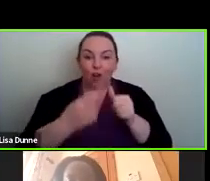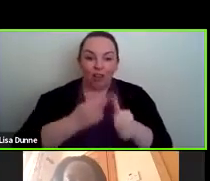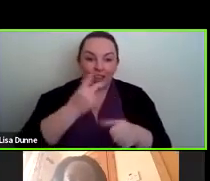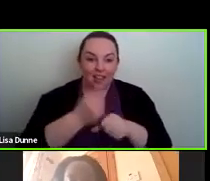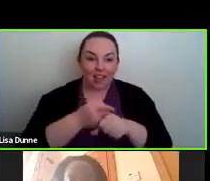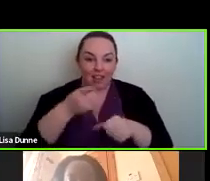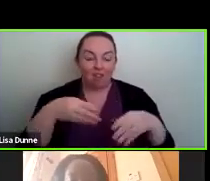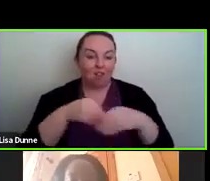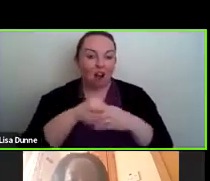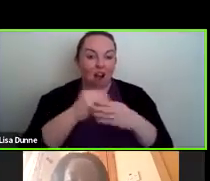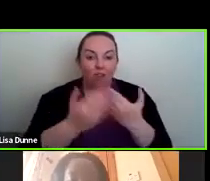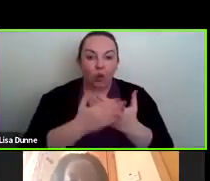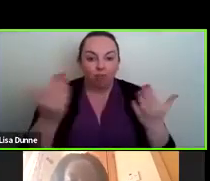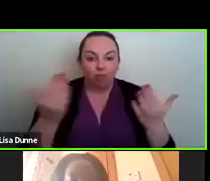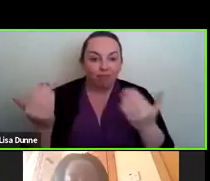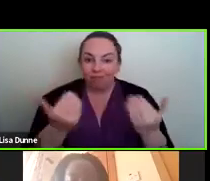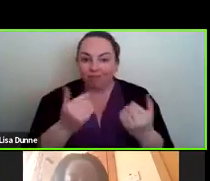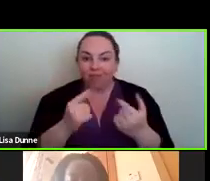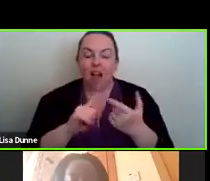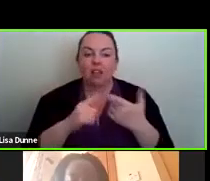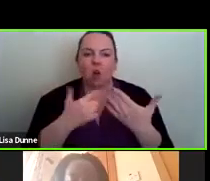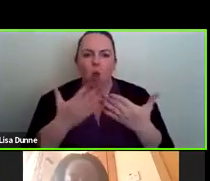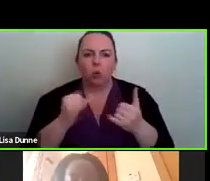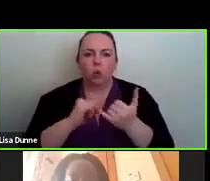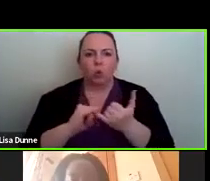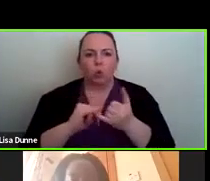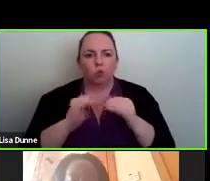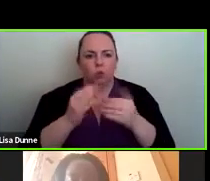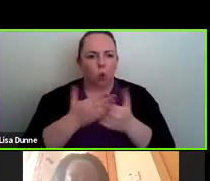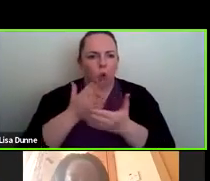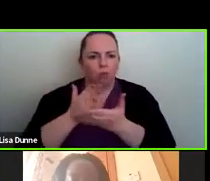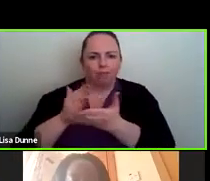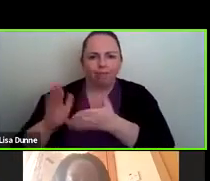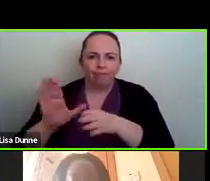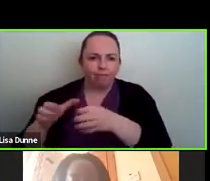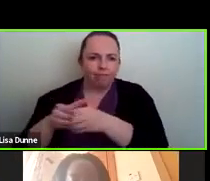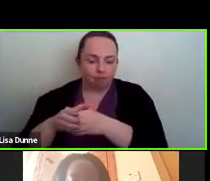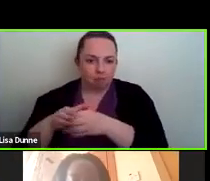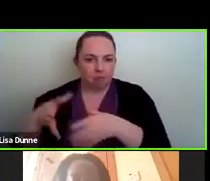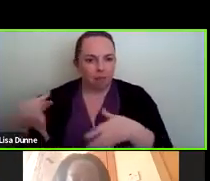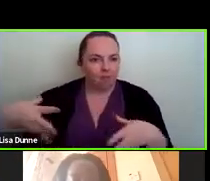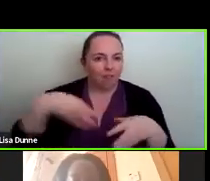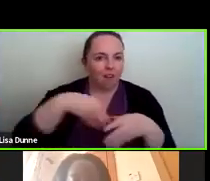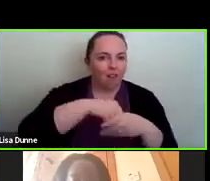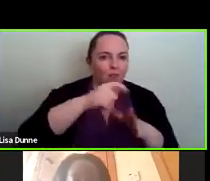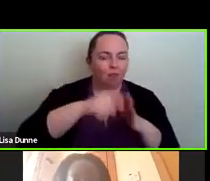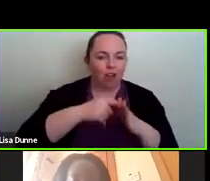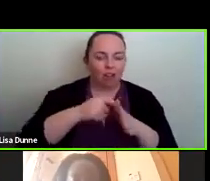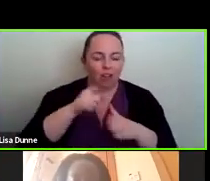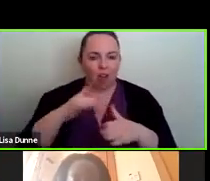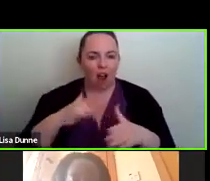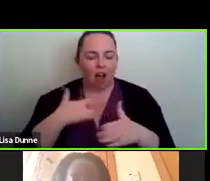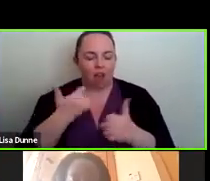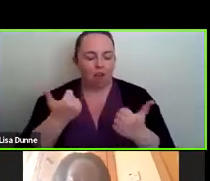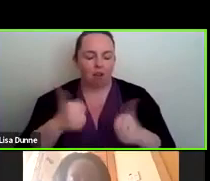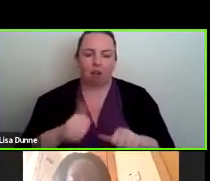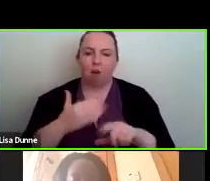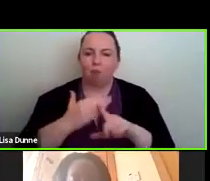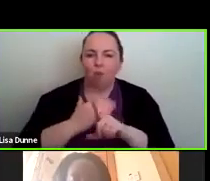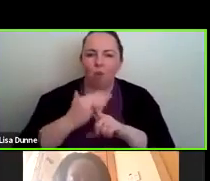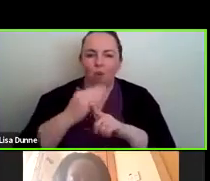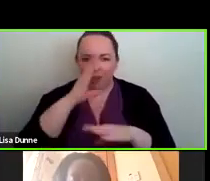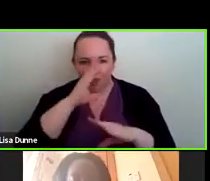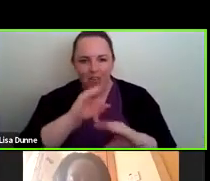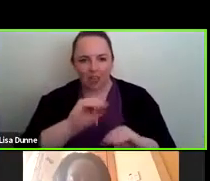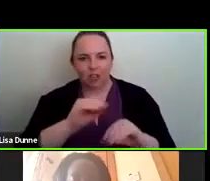engage youth in, and many marginalized youth are engaged in these projects, and they're really they enrich their lives and they enrich education in its